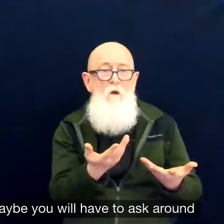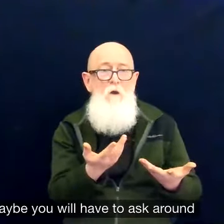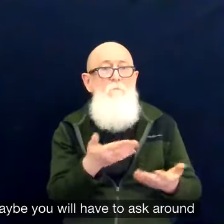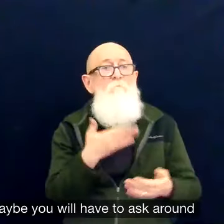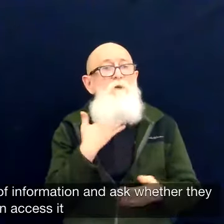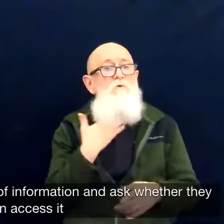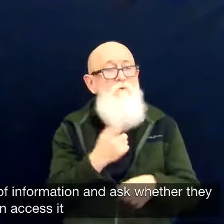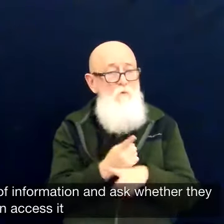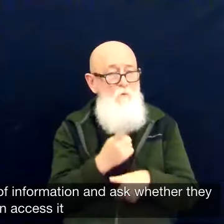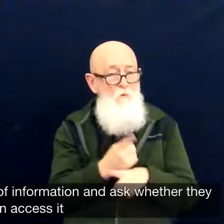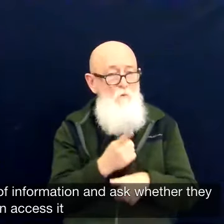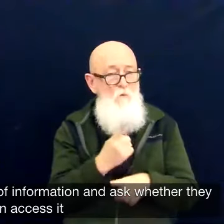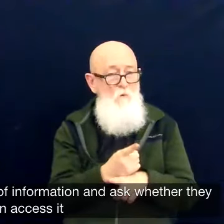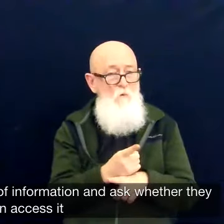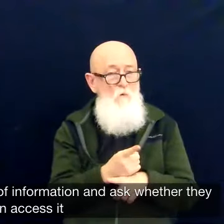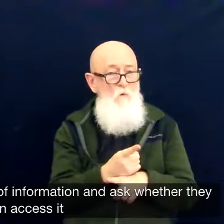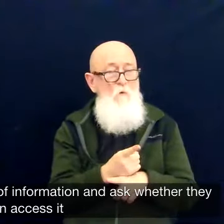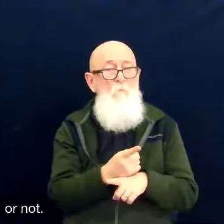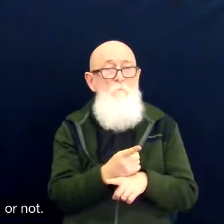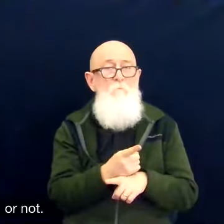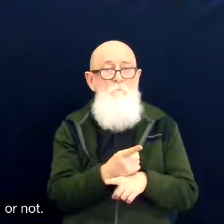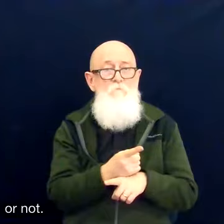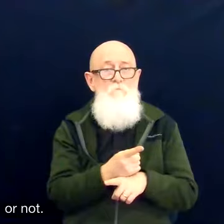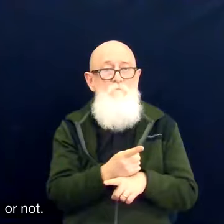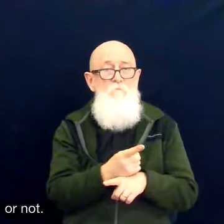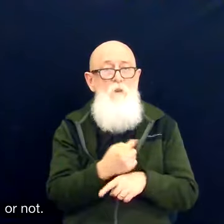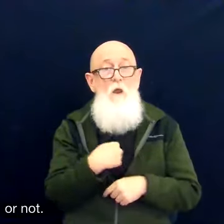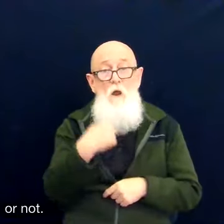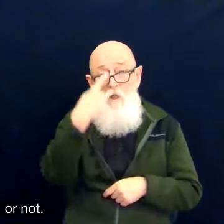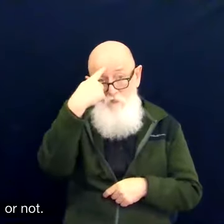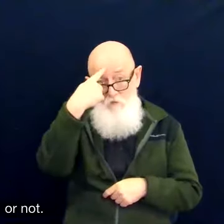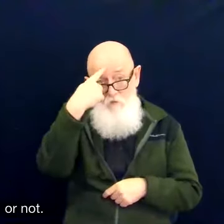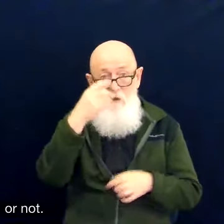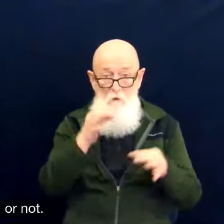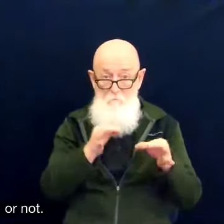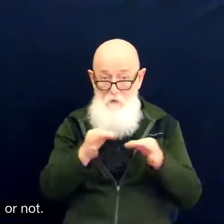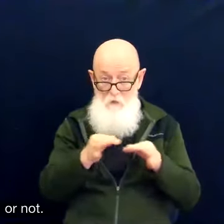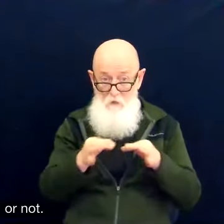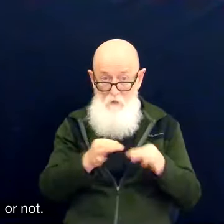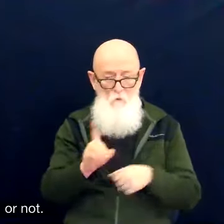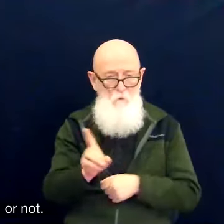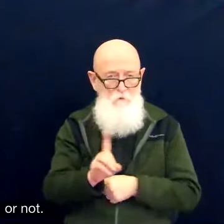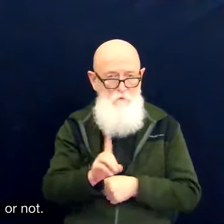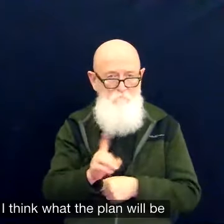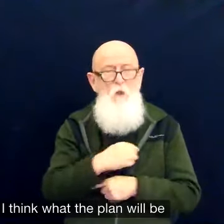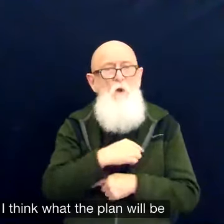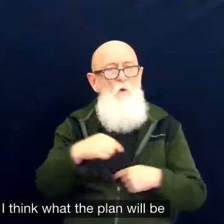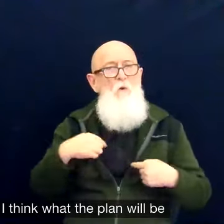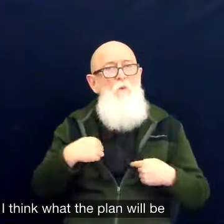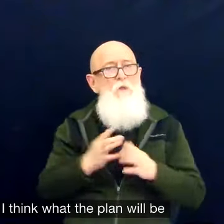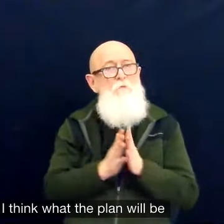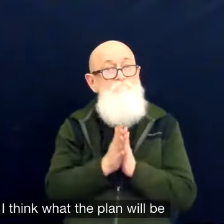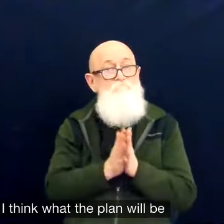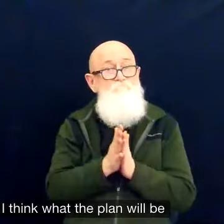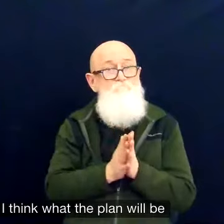Okay, so it's Meredith speaking. I think what the plan will be is that we're keen to get that